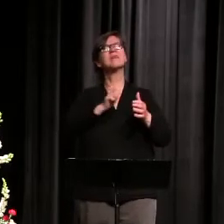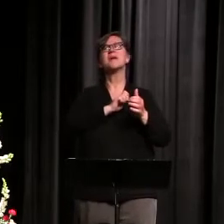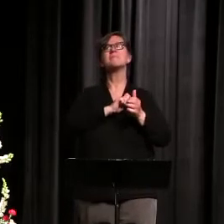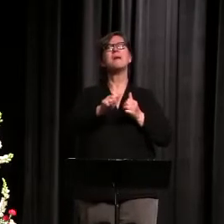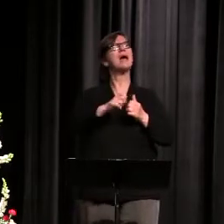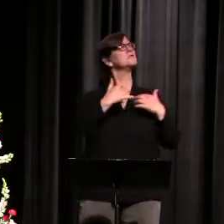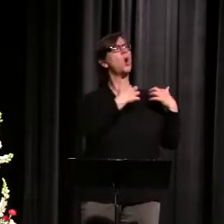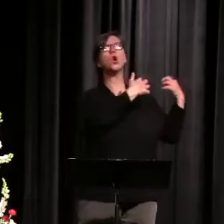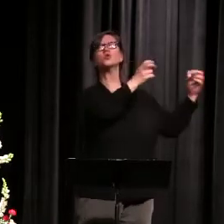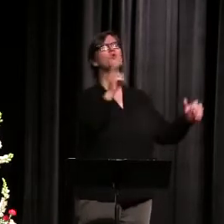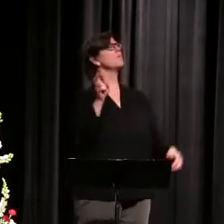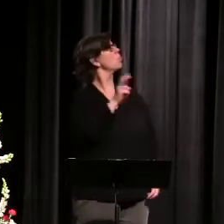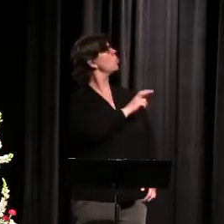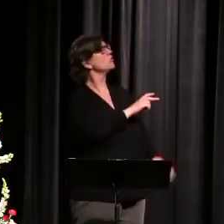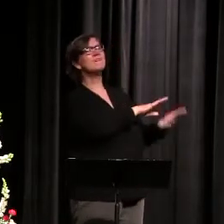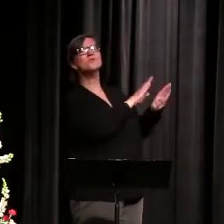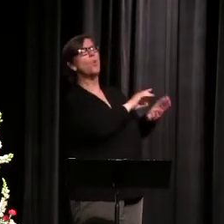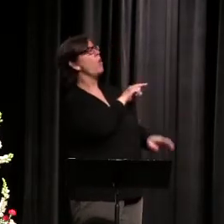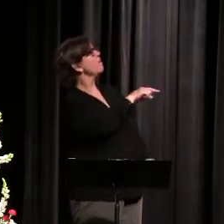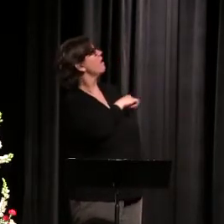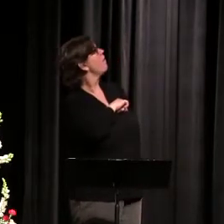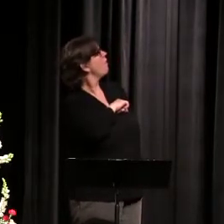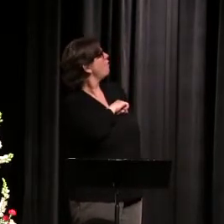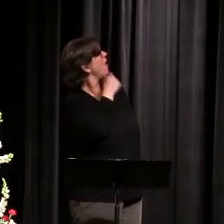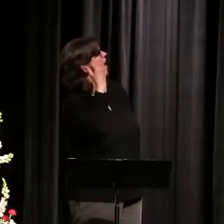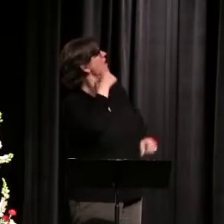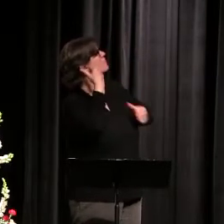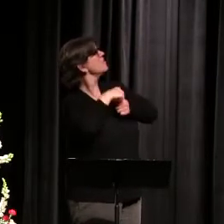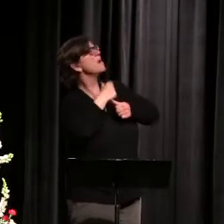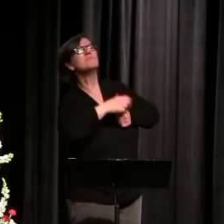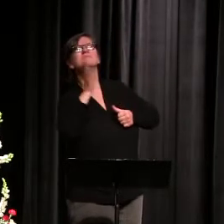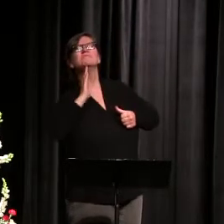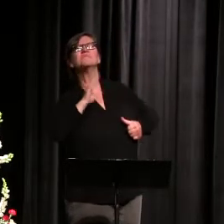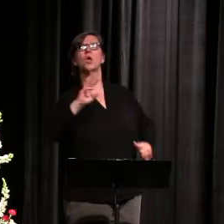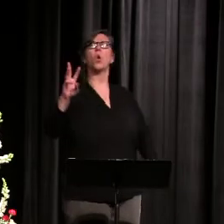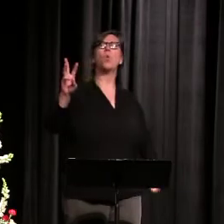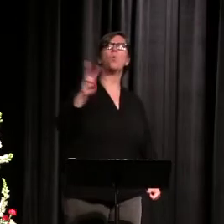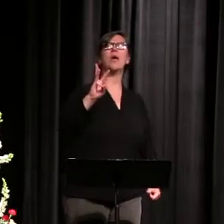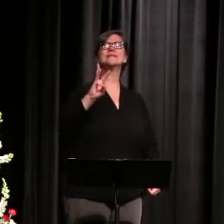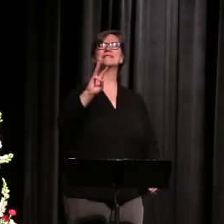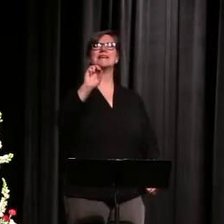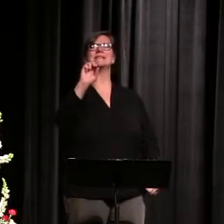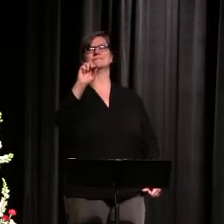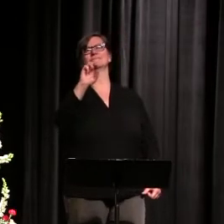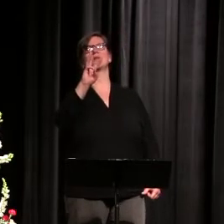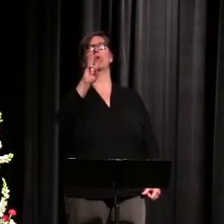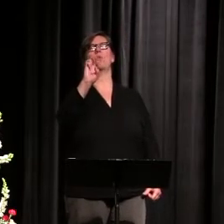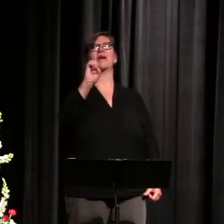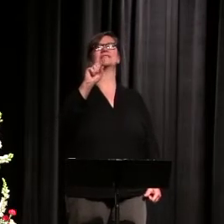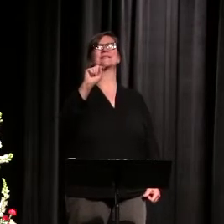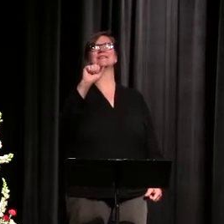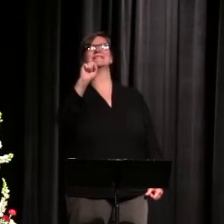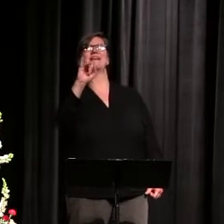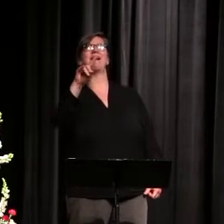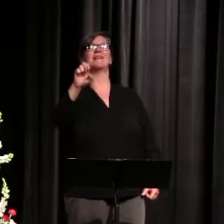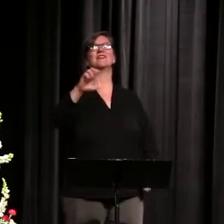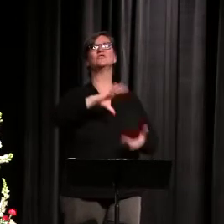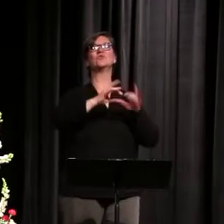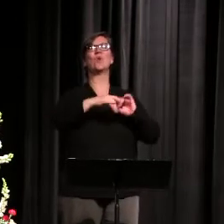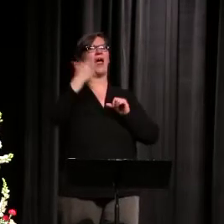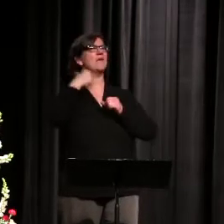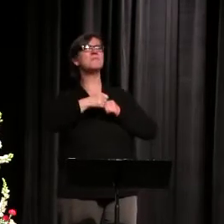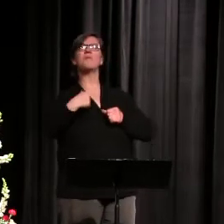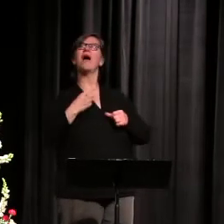Story, and where a crowd of screaming students cheered you on like you were a pop star while singing at the holiday jazz concert.